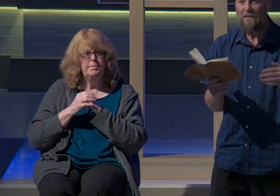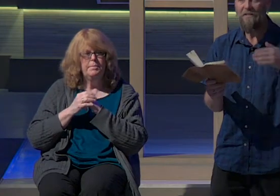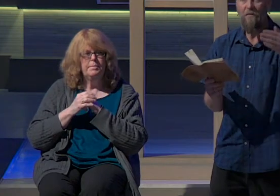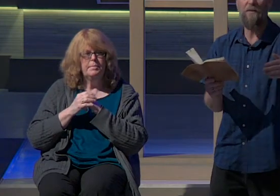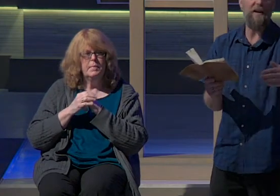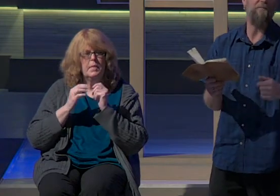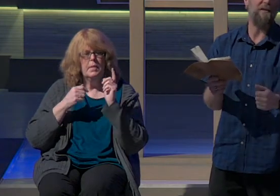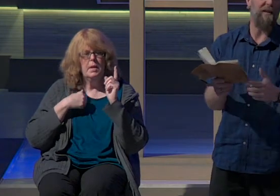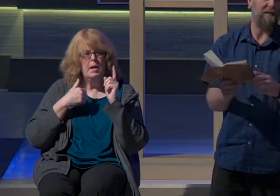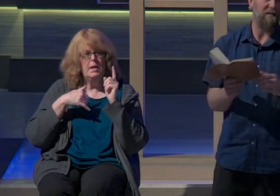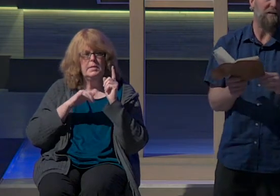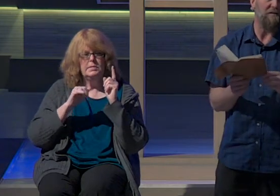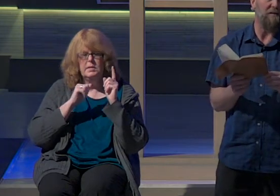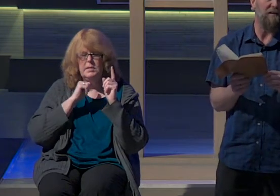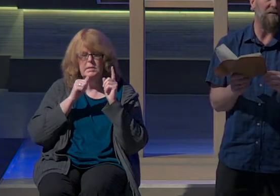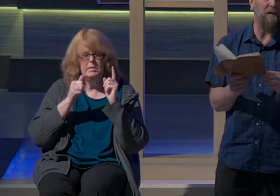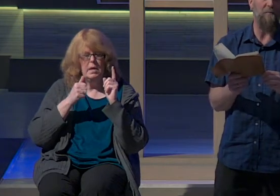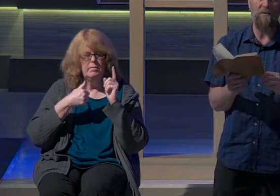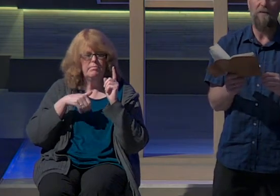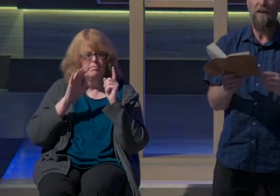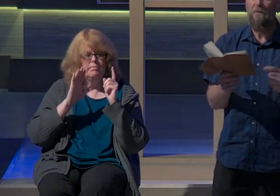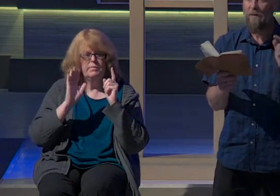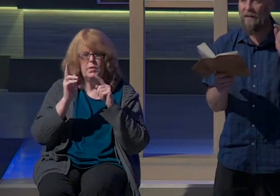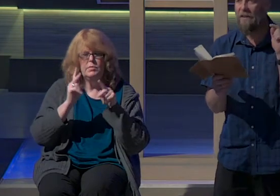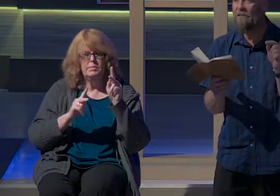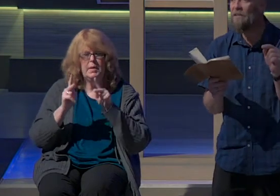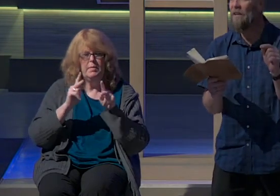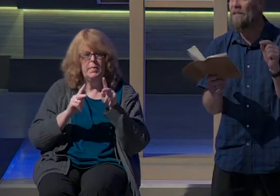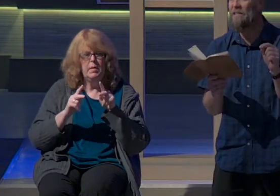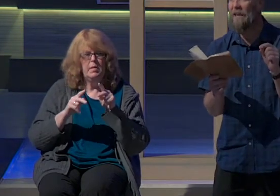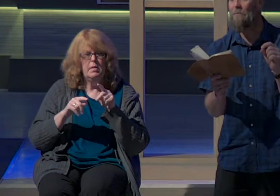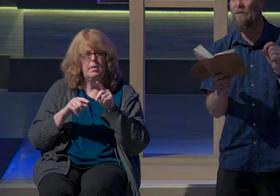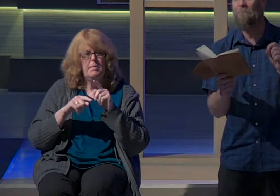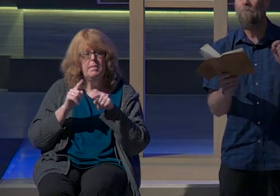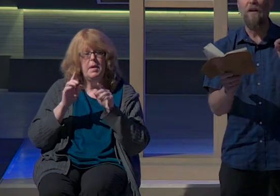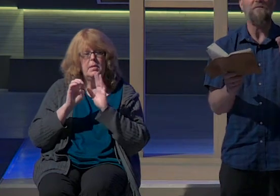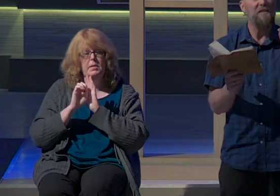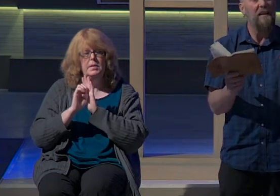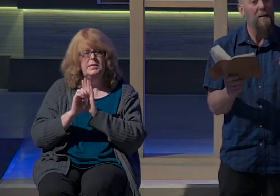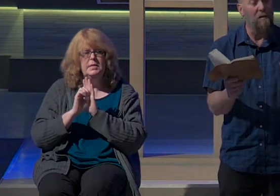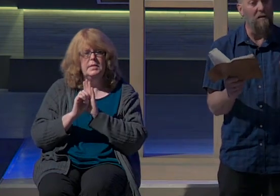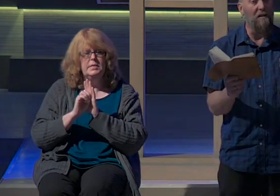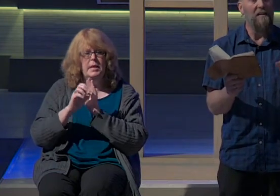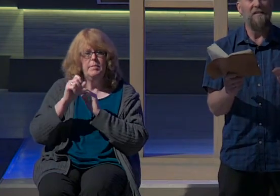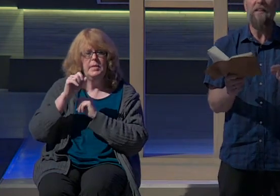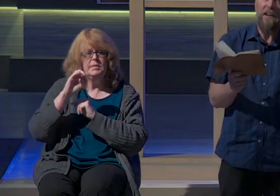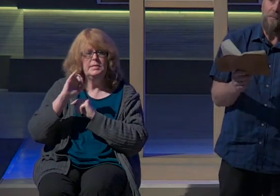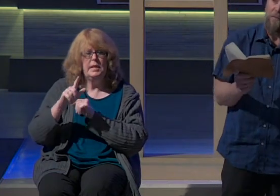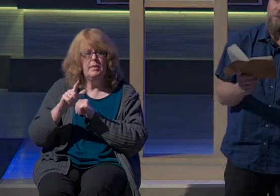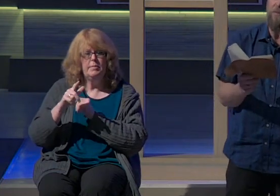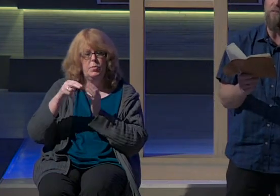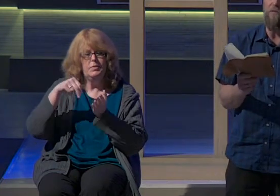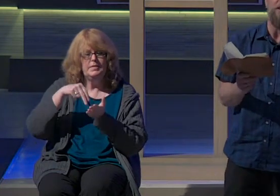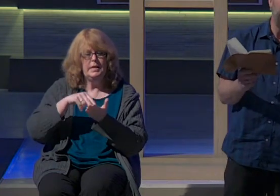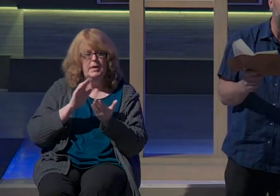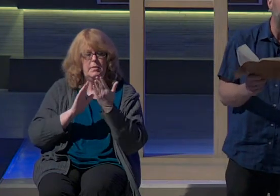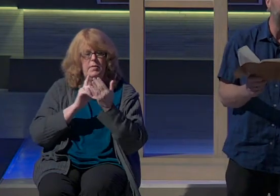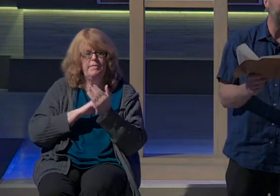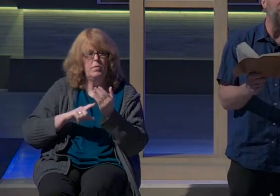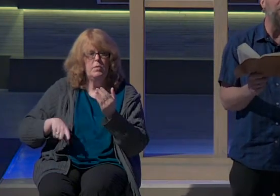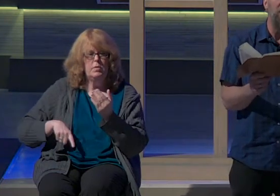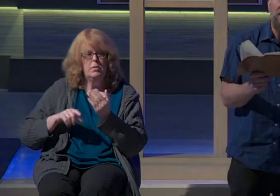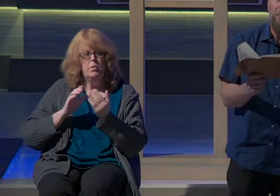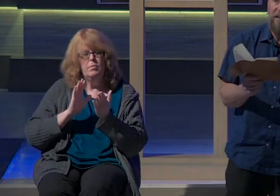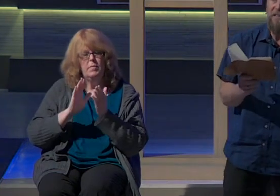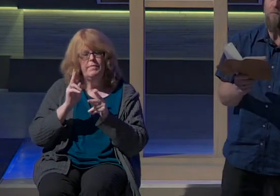I still would not relent concerning these people. But here's an example of Samuel standing before the Lord, before